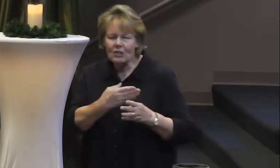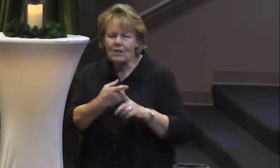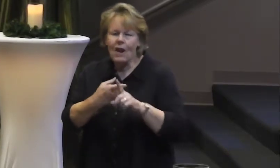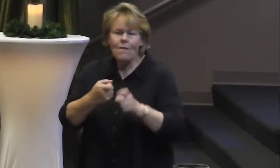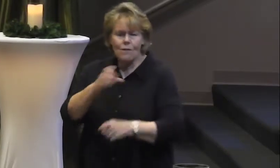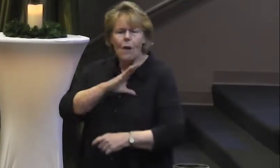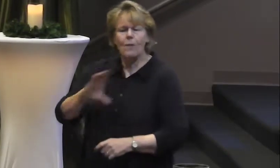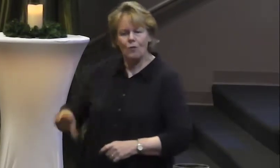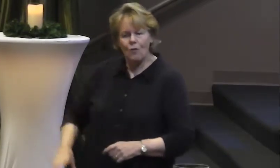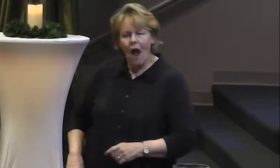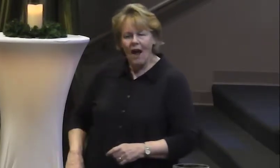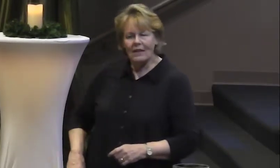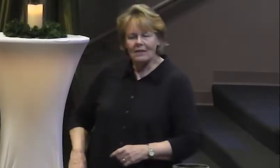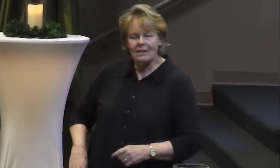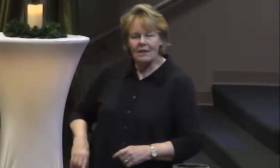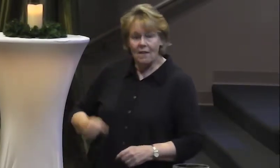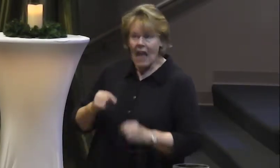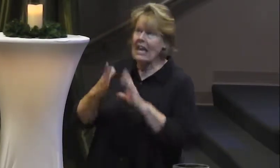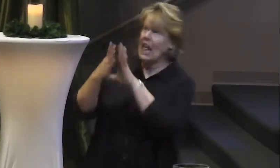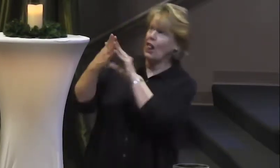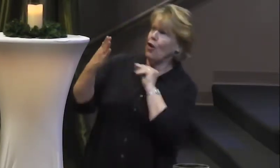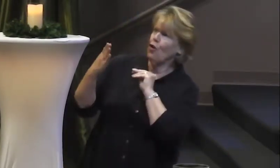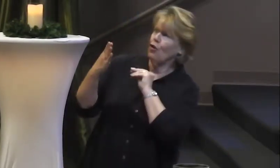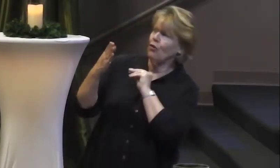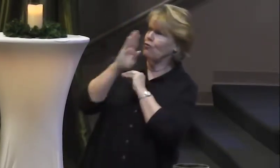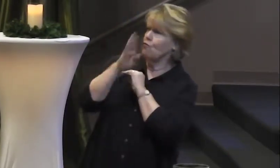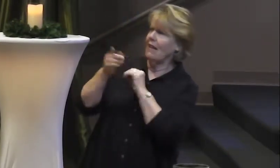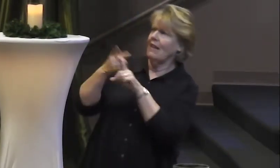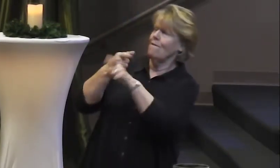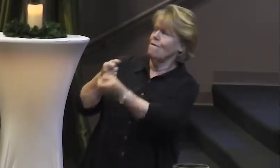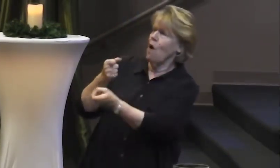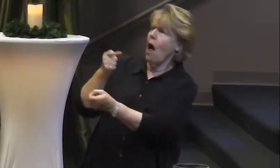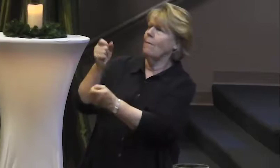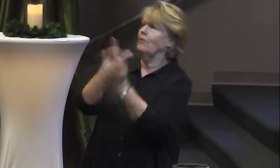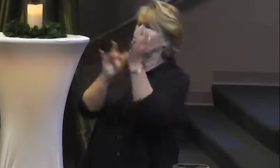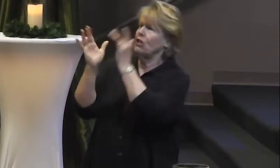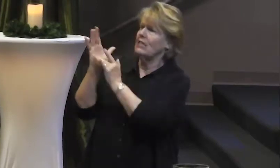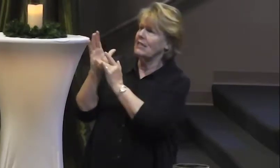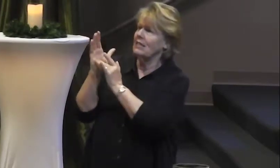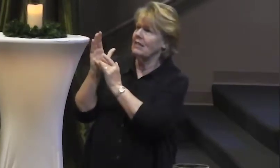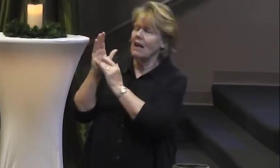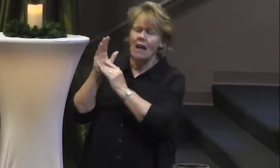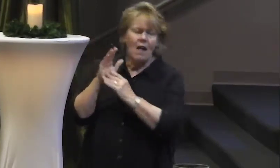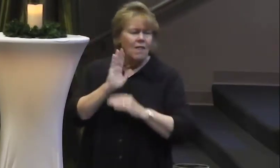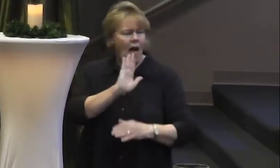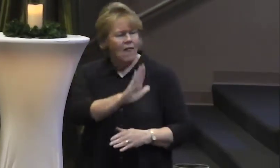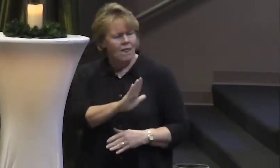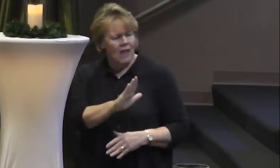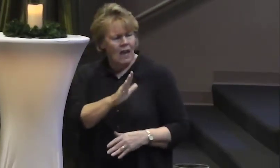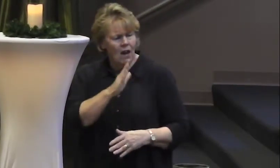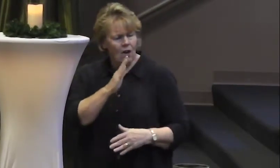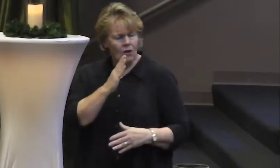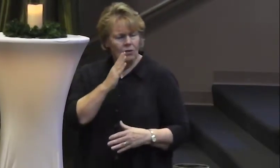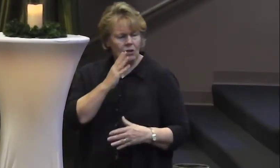with Jesus, where he says, I will step into their lostness. And he knows he's not